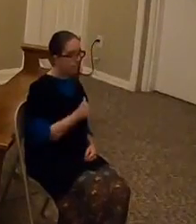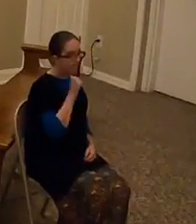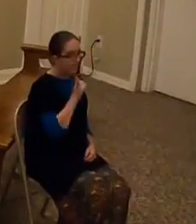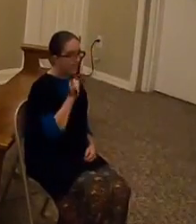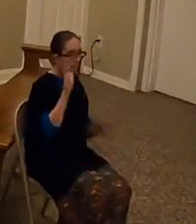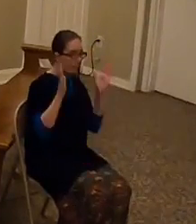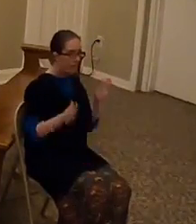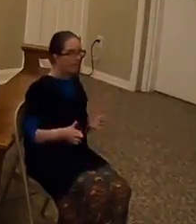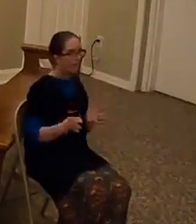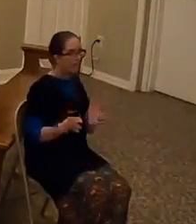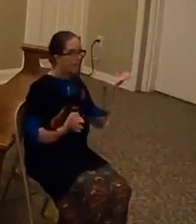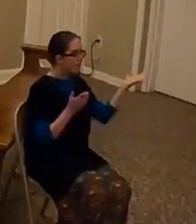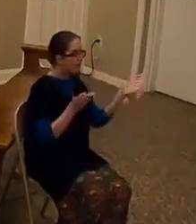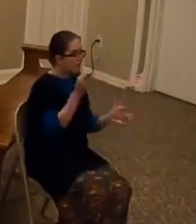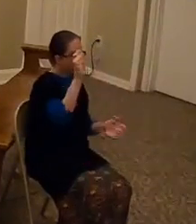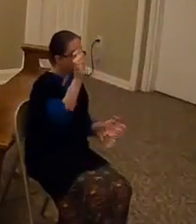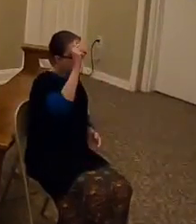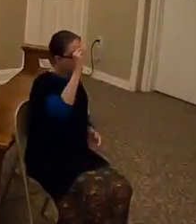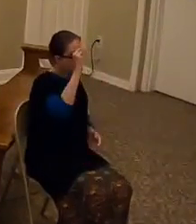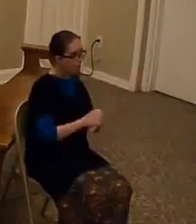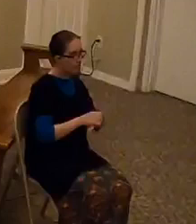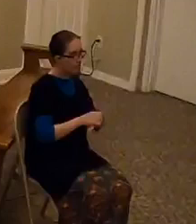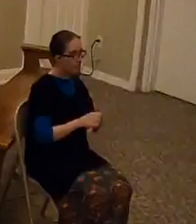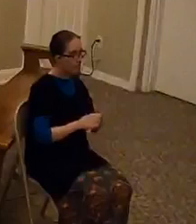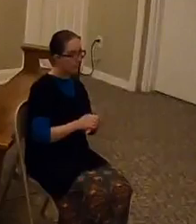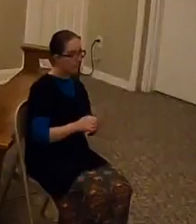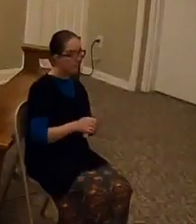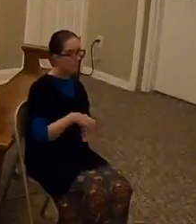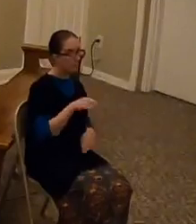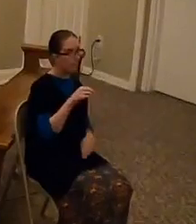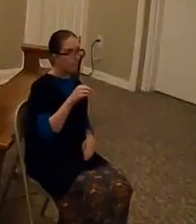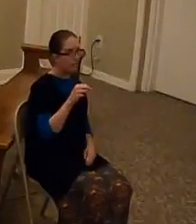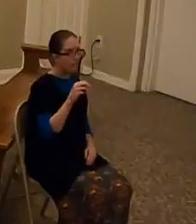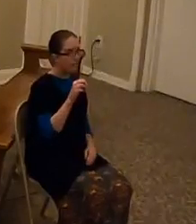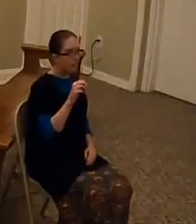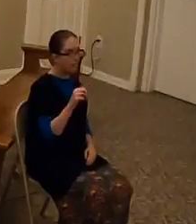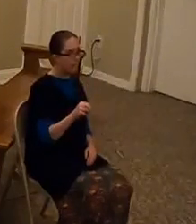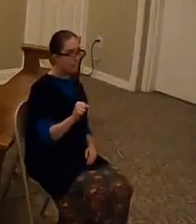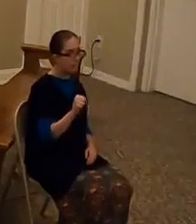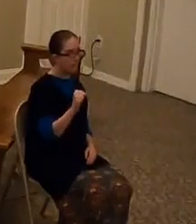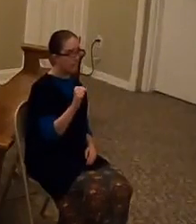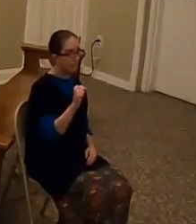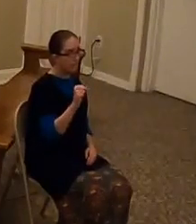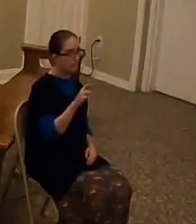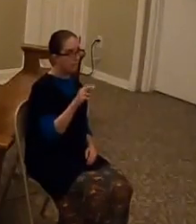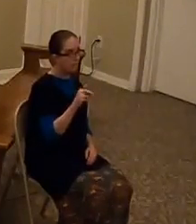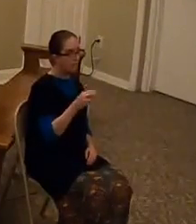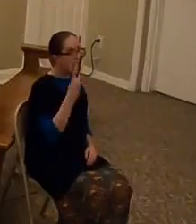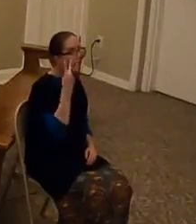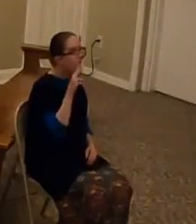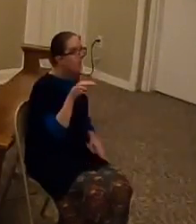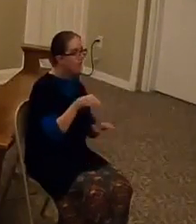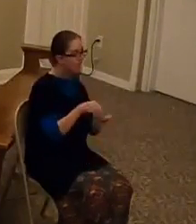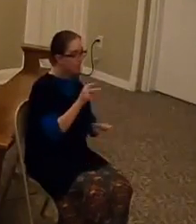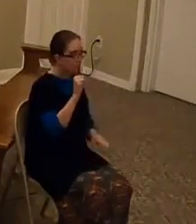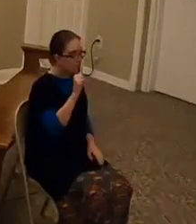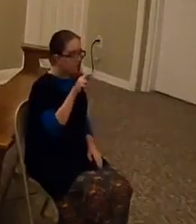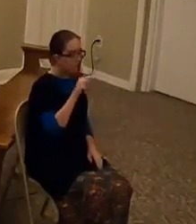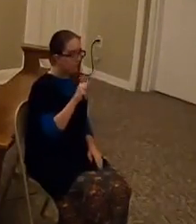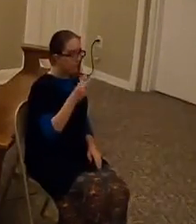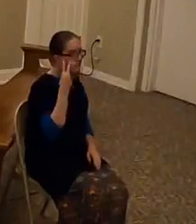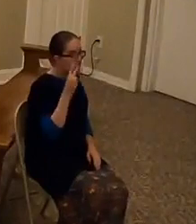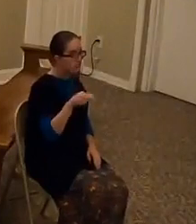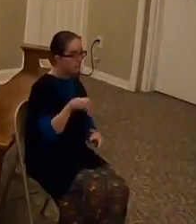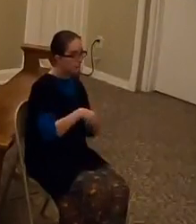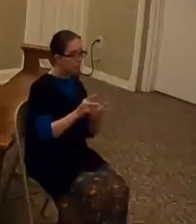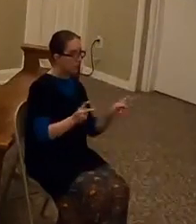Not somebody that will serve him on a surface level. Amen. You can look at Martha and you can see her. She